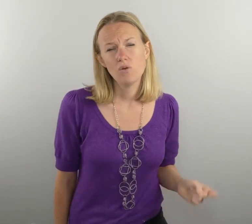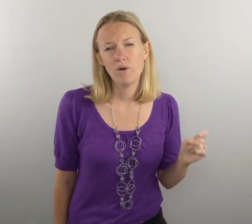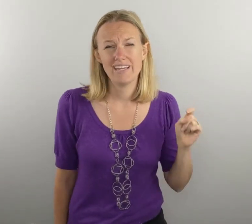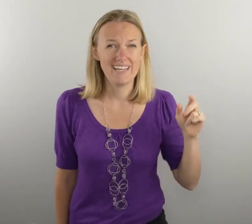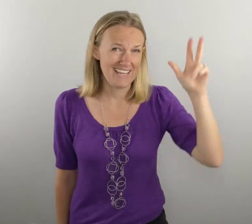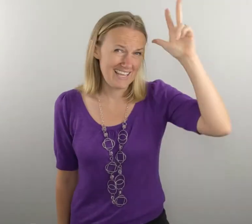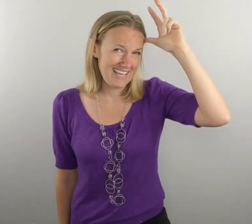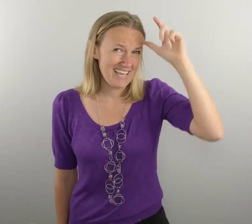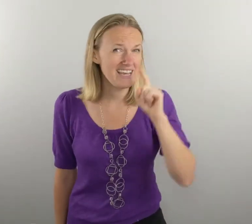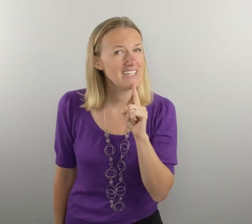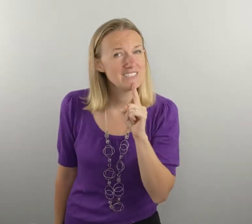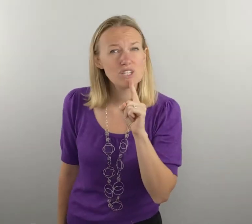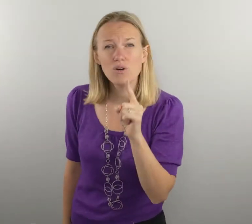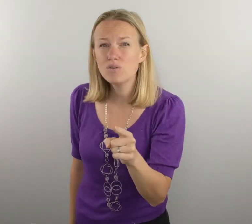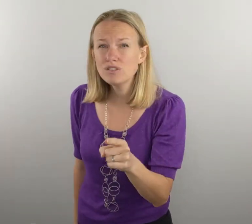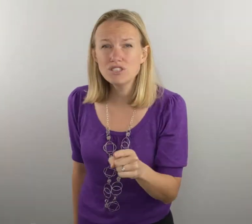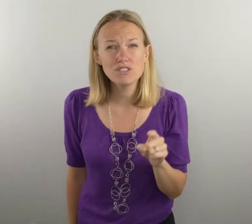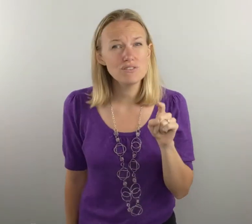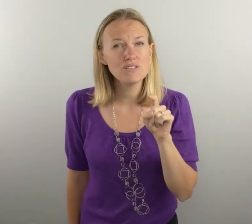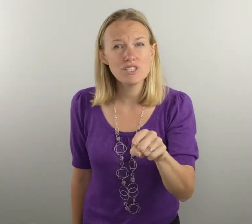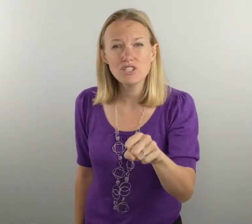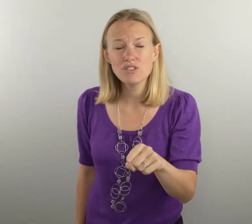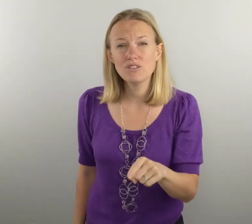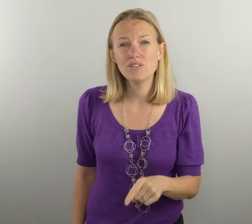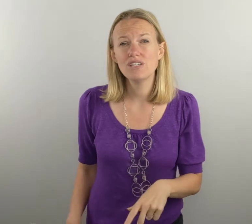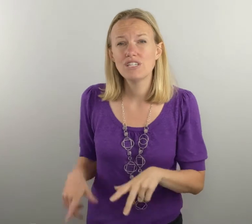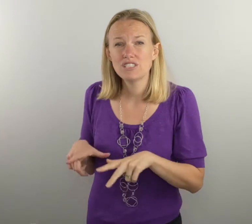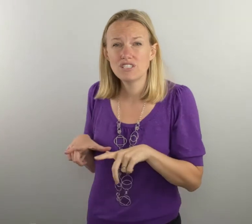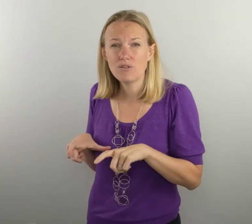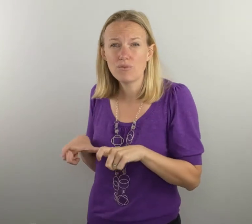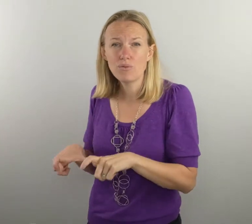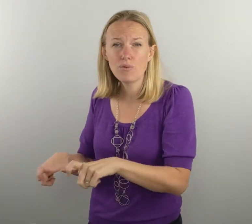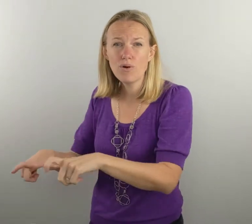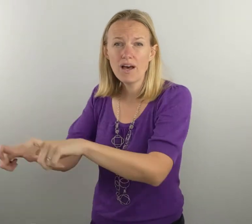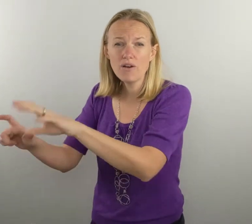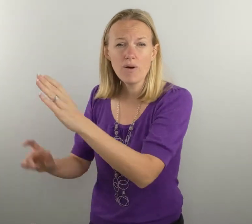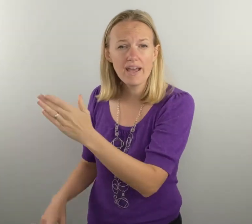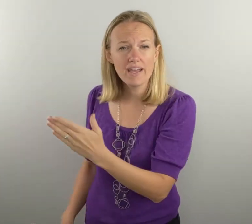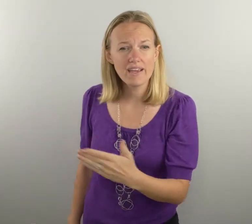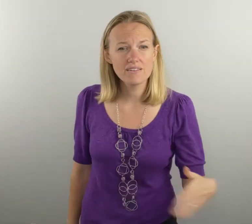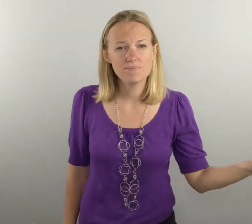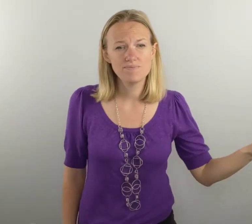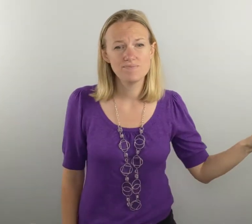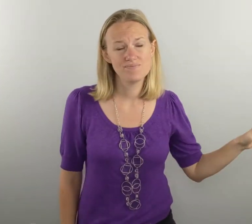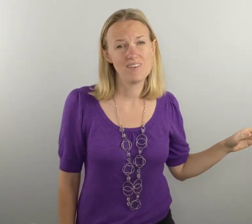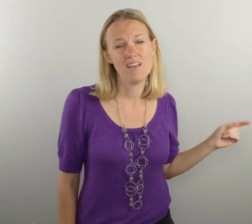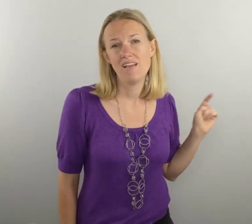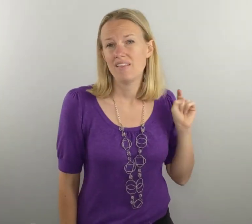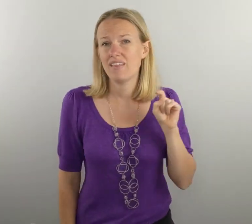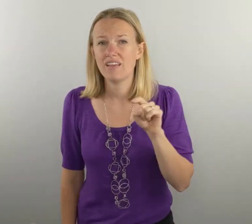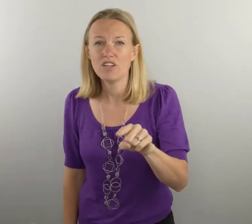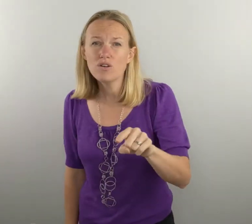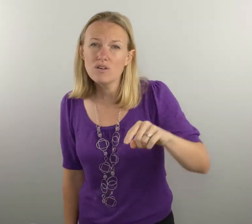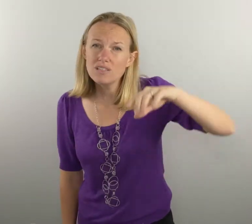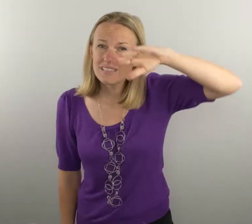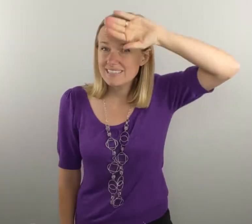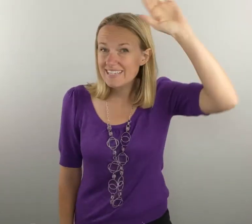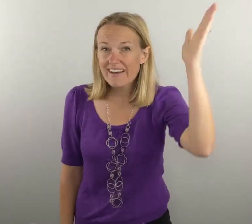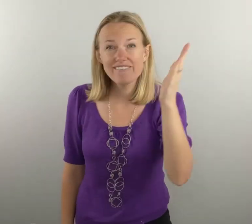When he told you you should run away, that you'll